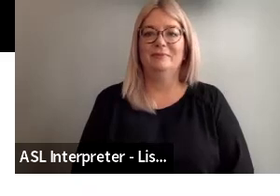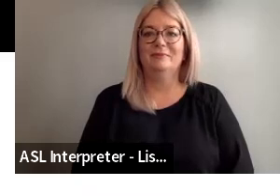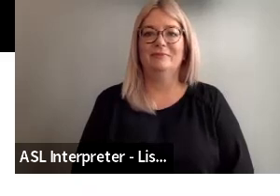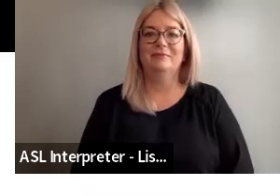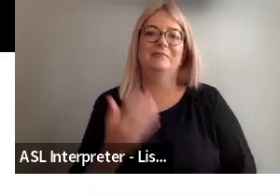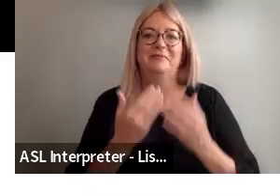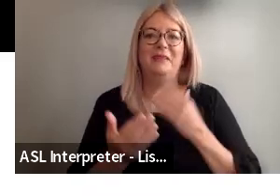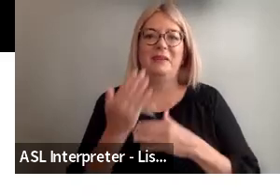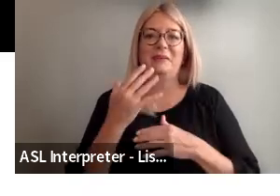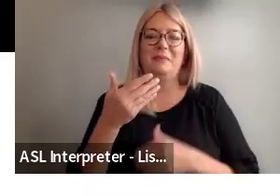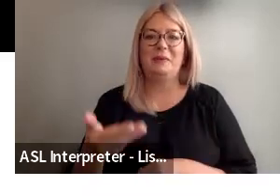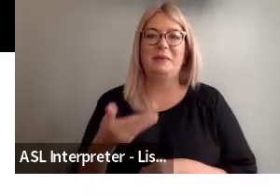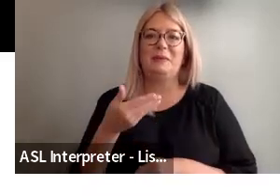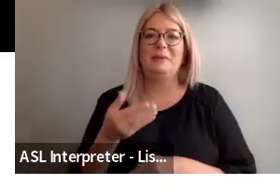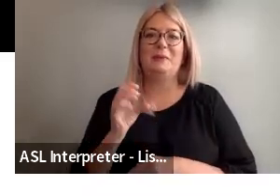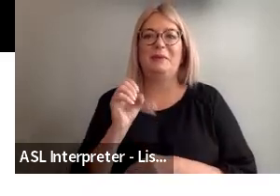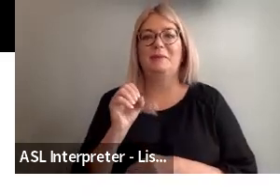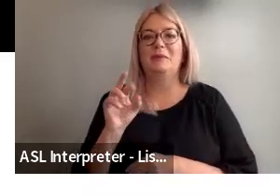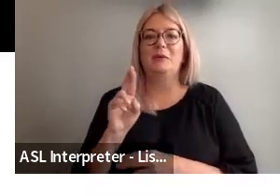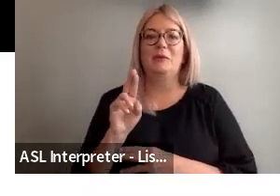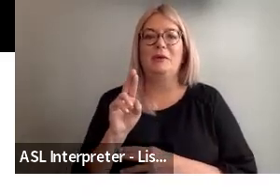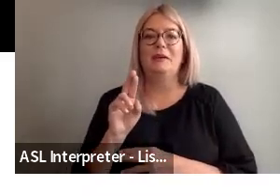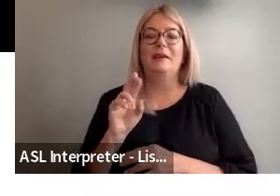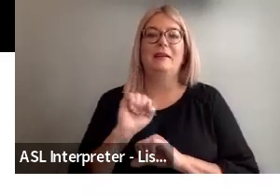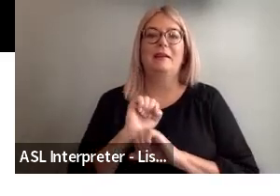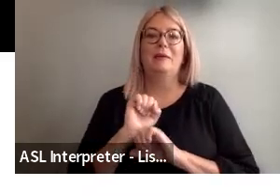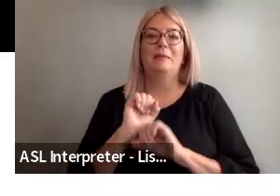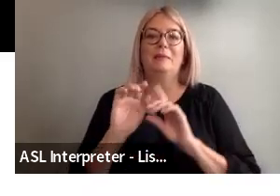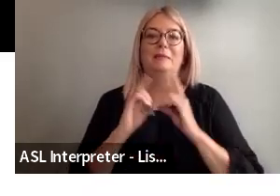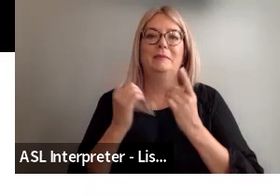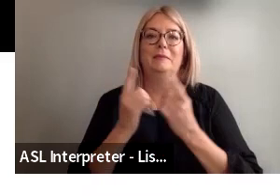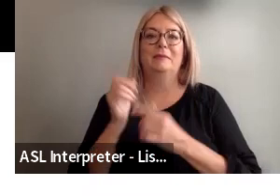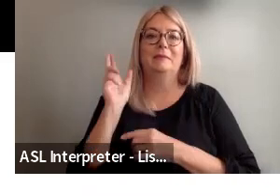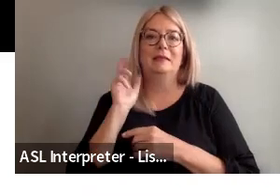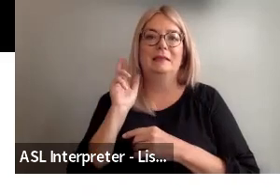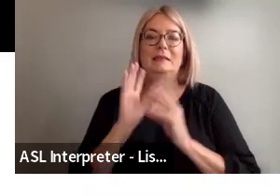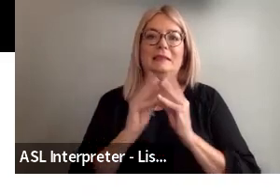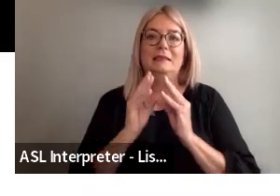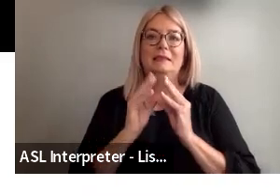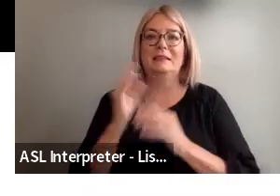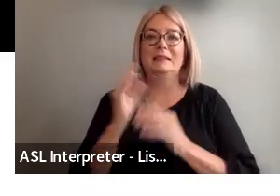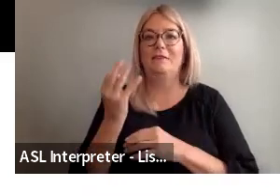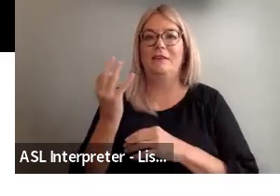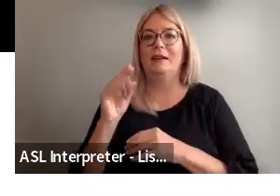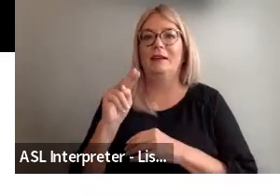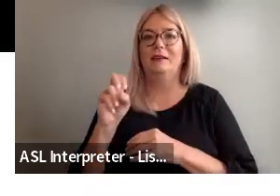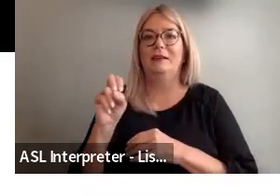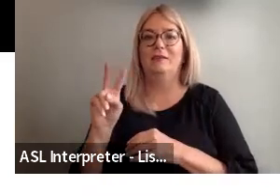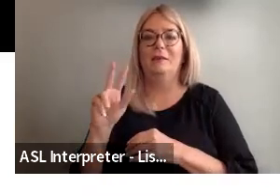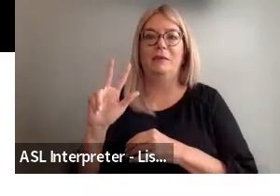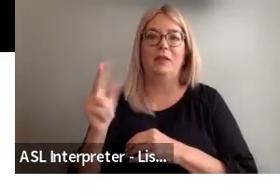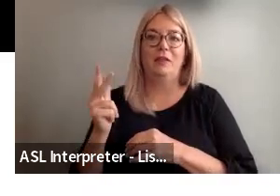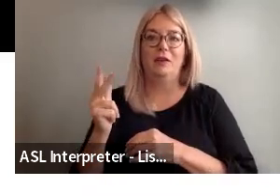Good morning and welcome to the Oregon Employment Department's listening session for Friday, November 3rd. My name is Dee Leahy and I